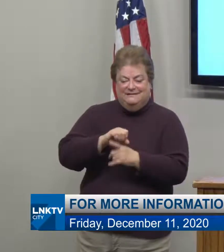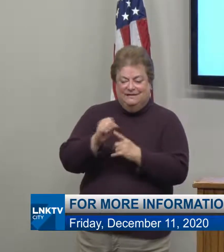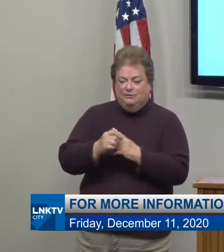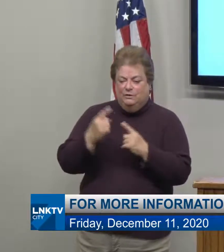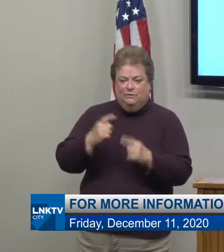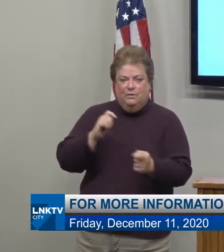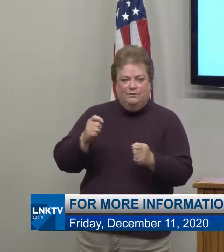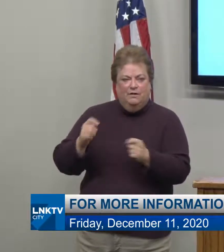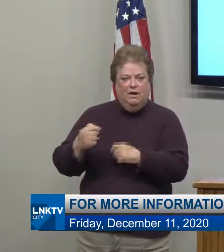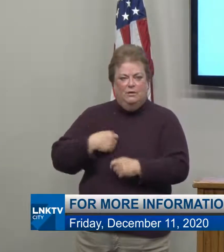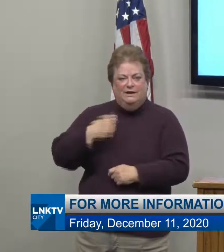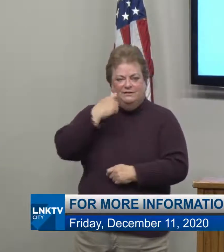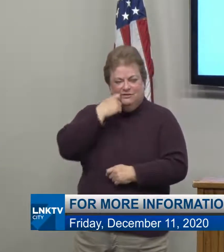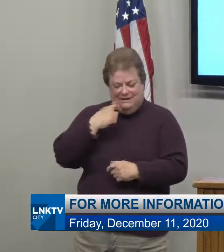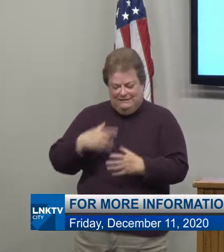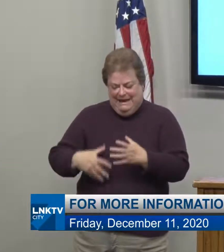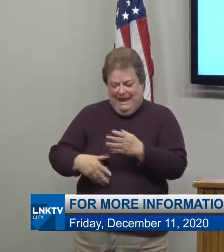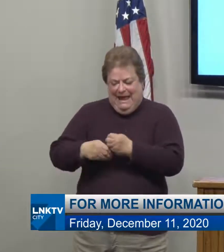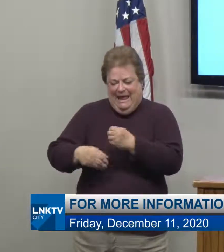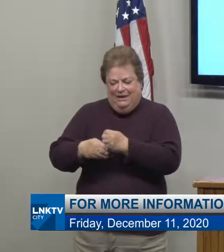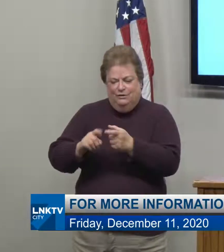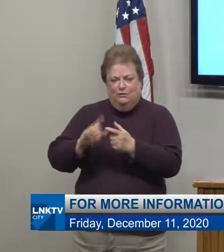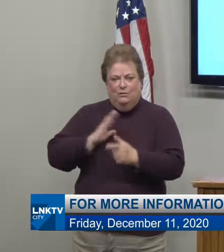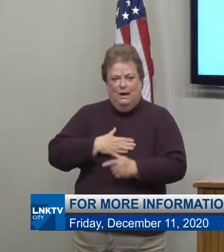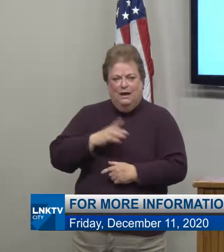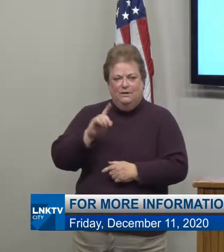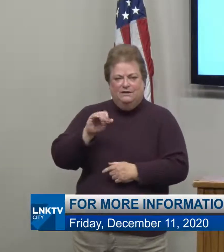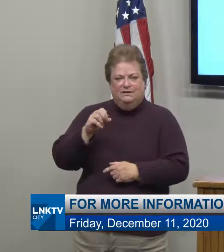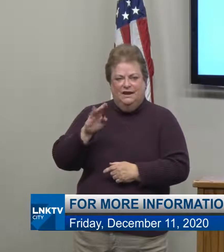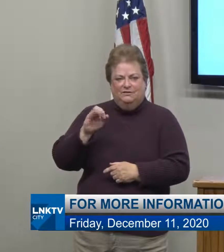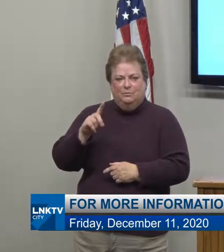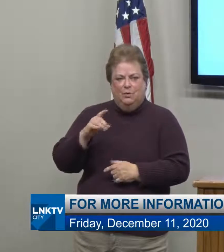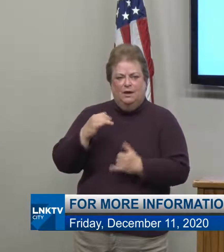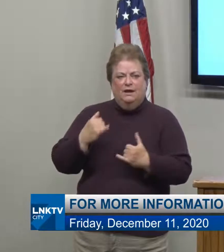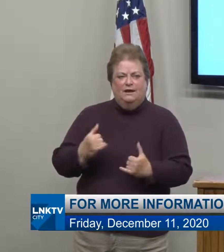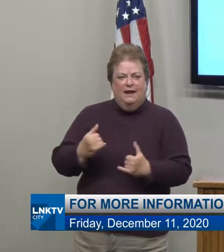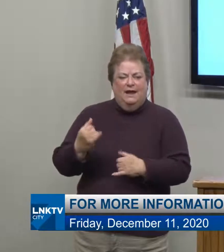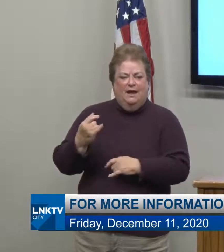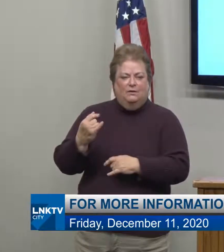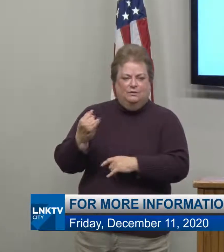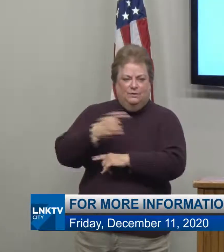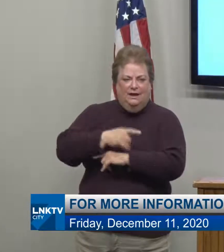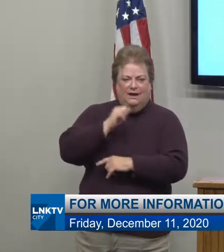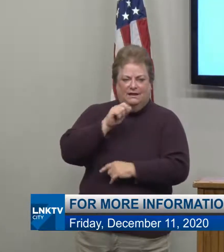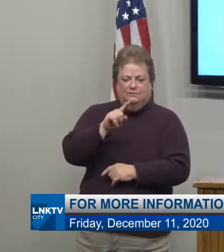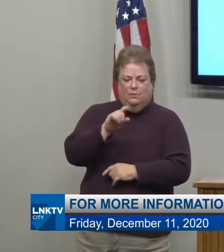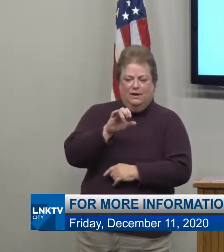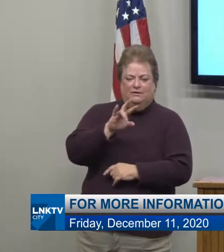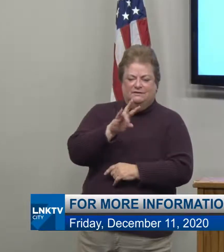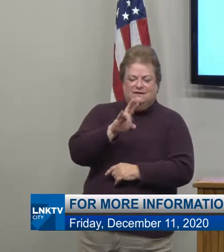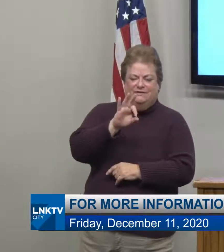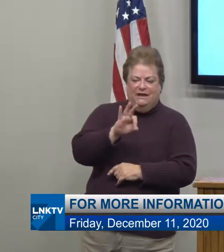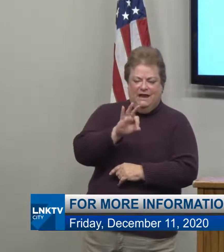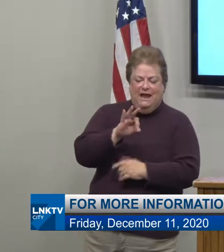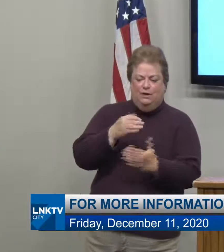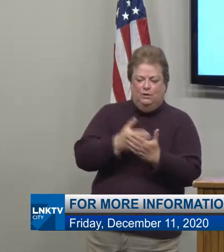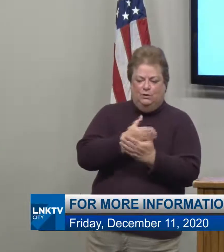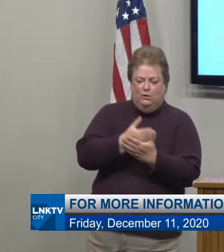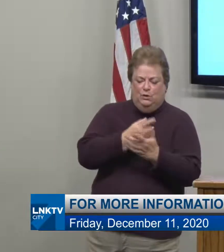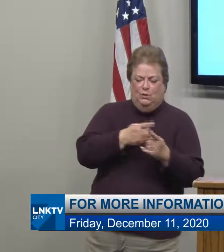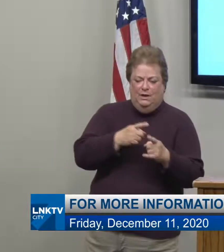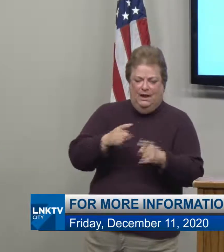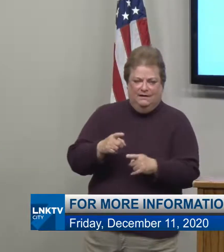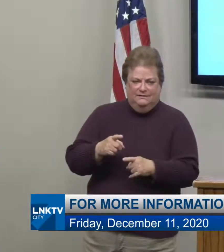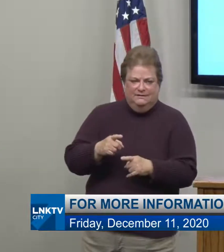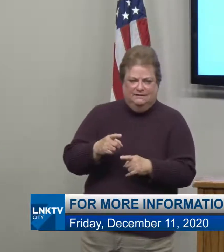to our dashboard. And I want to clarify that today's case numbers are 179 new cases of COVID-19. That's a